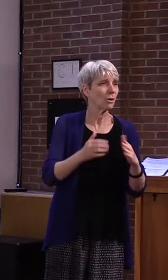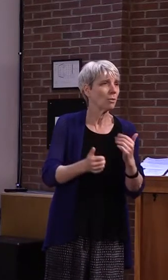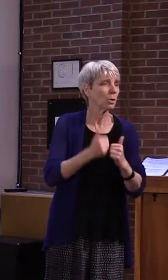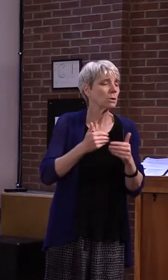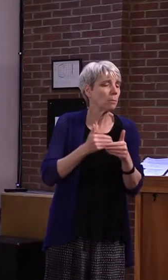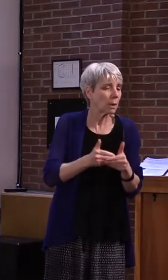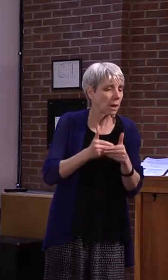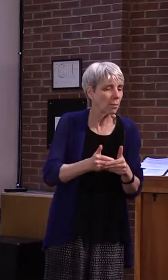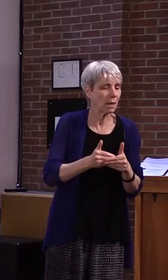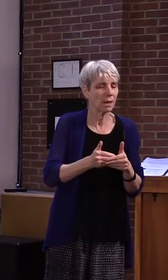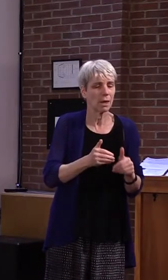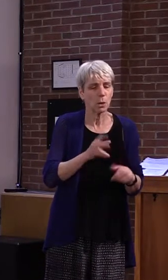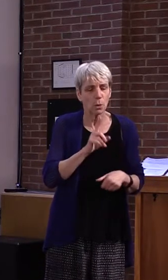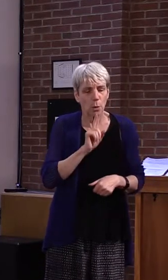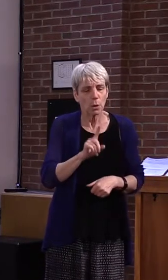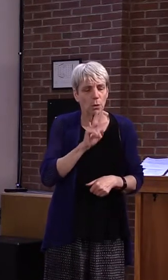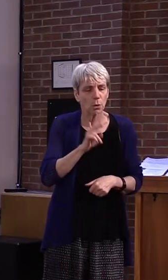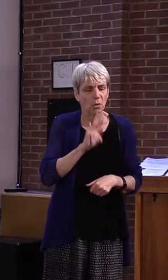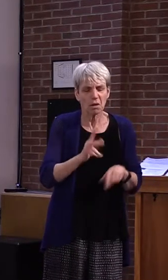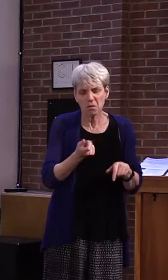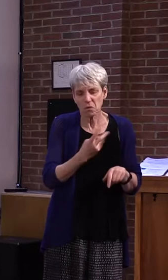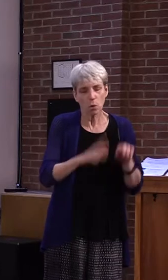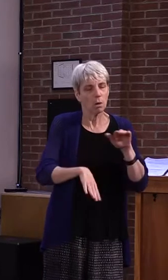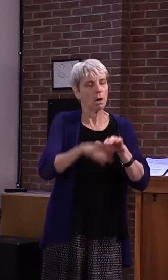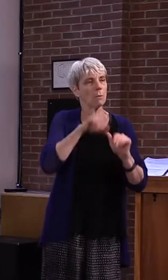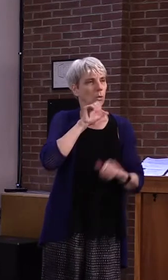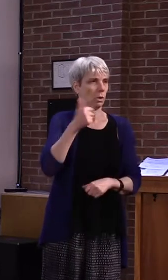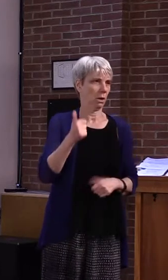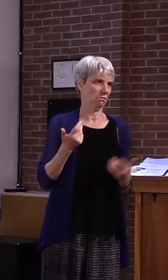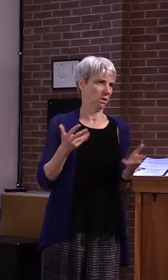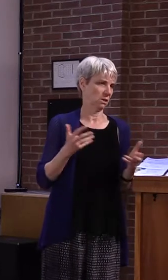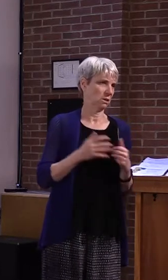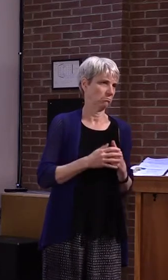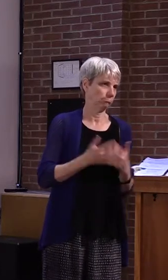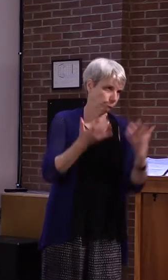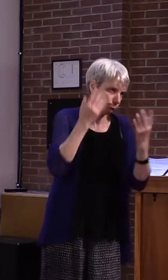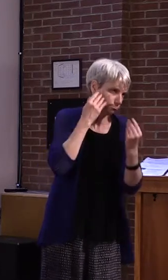to under 10 years old. So that's what